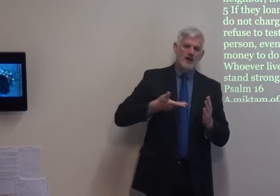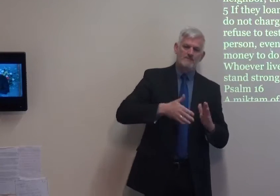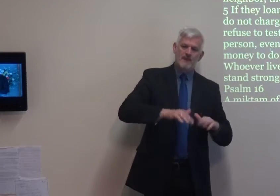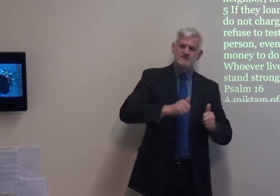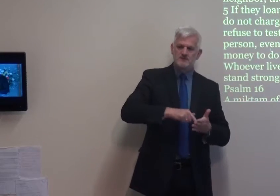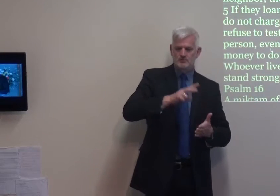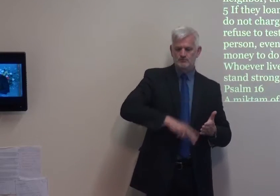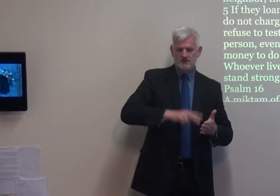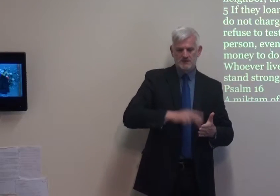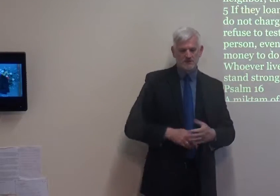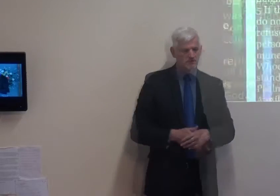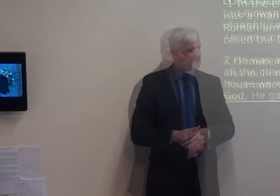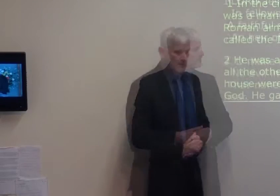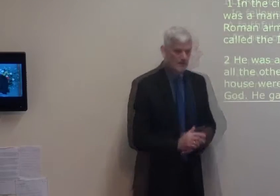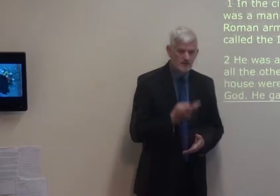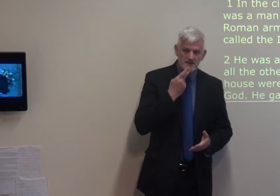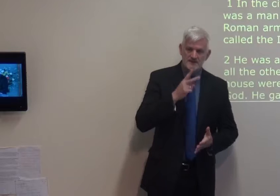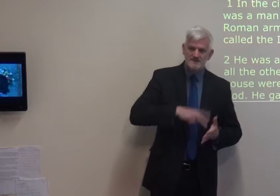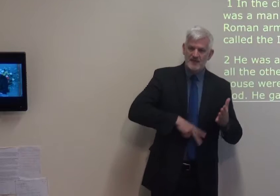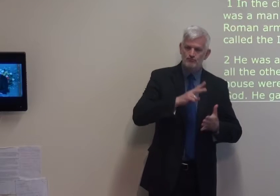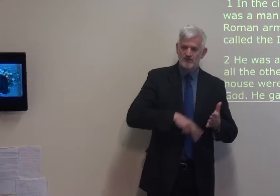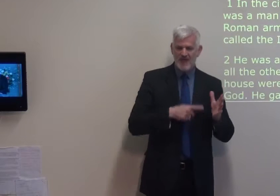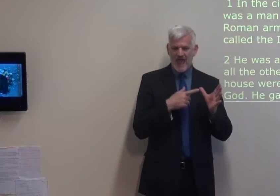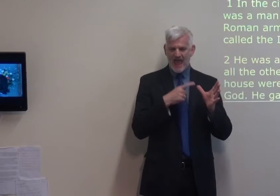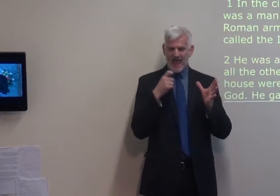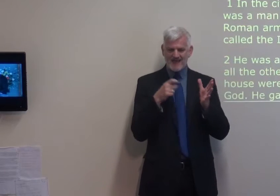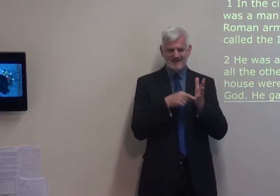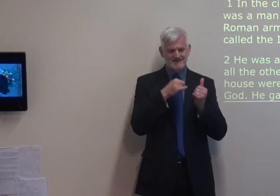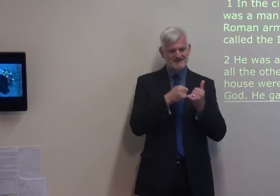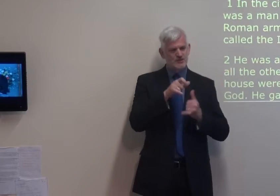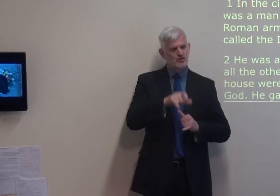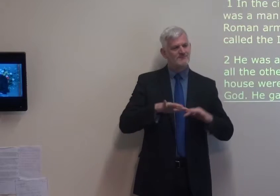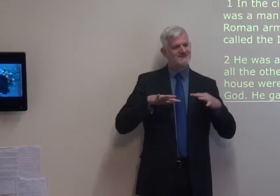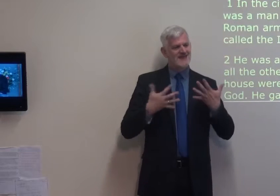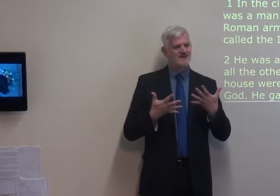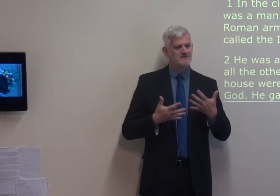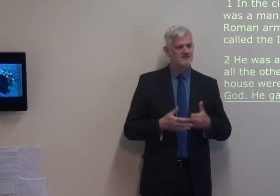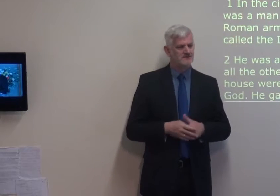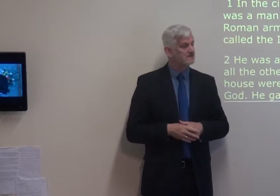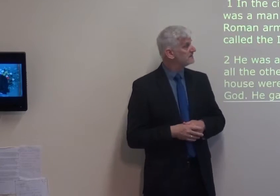word. Let's sing the book of Acts, chapter 10.